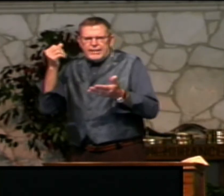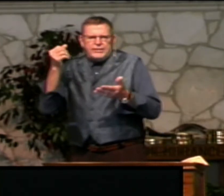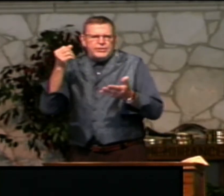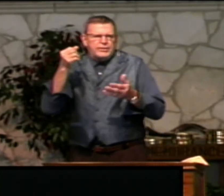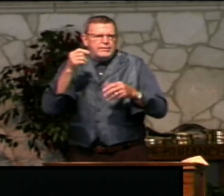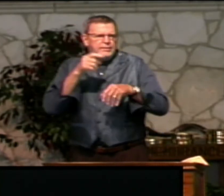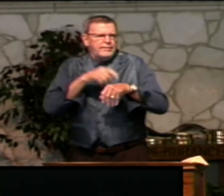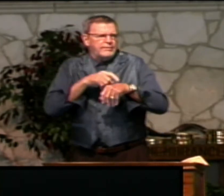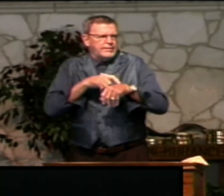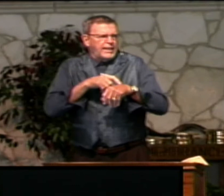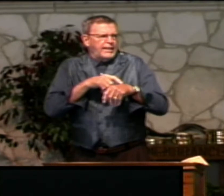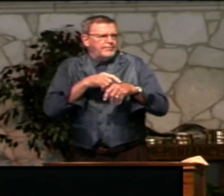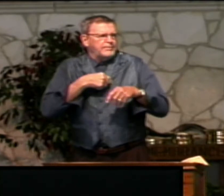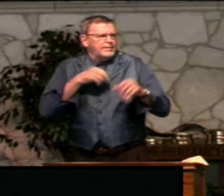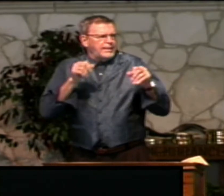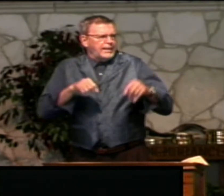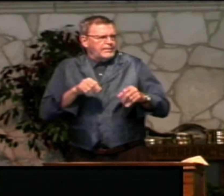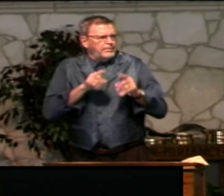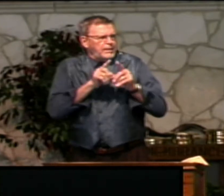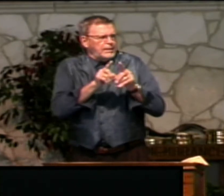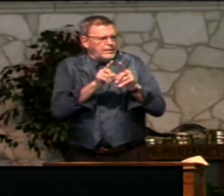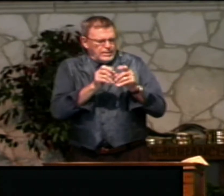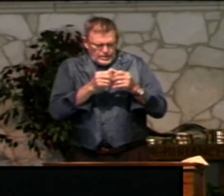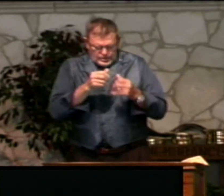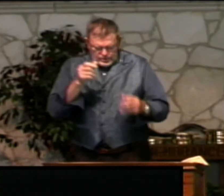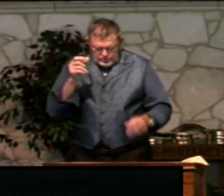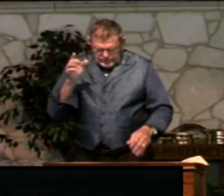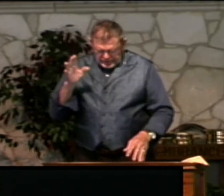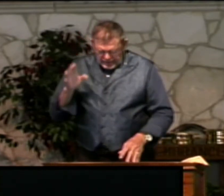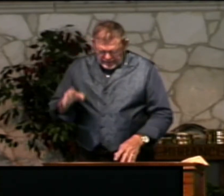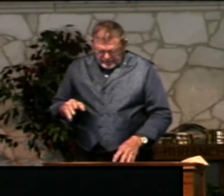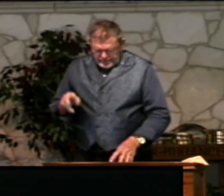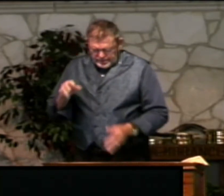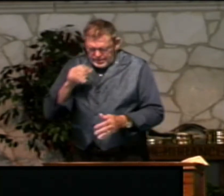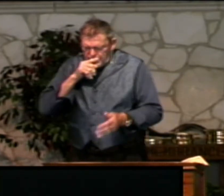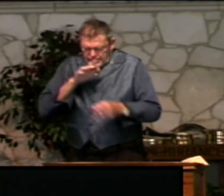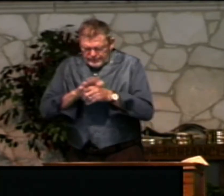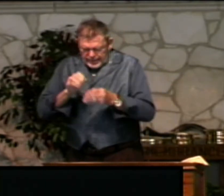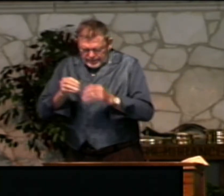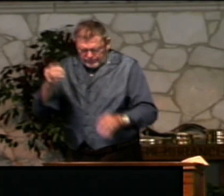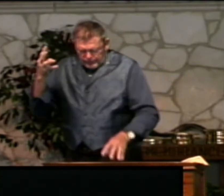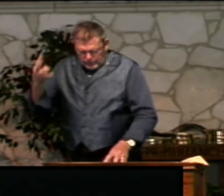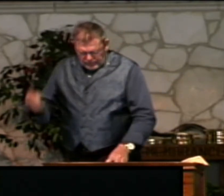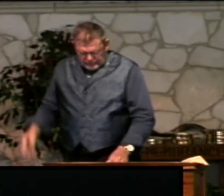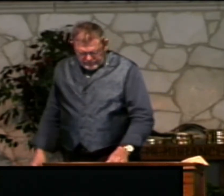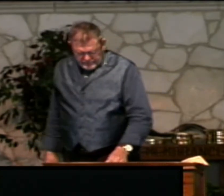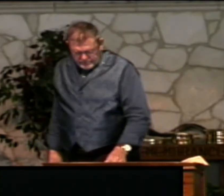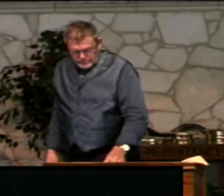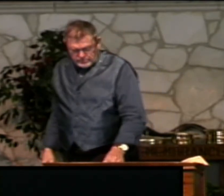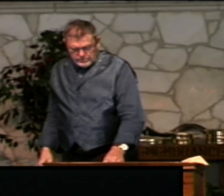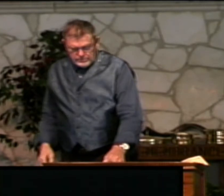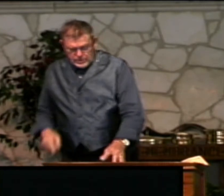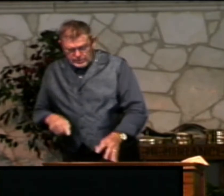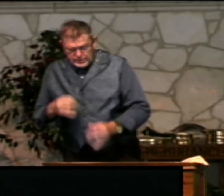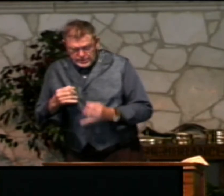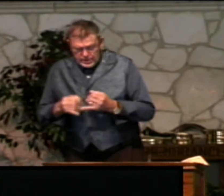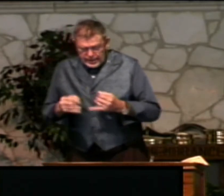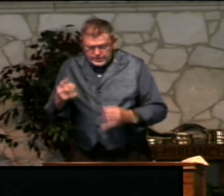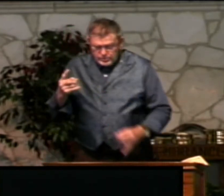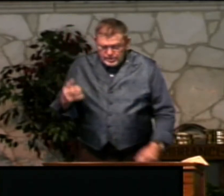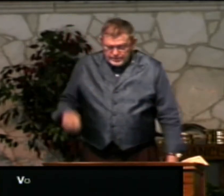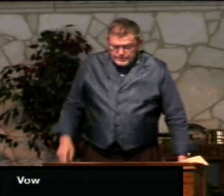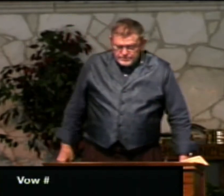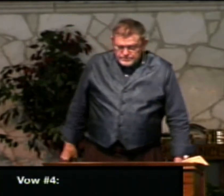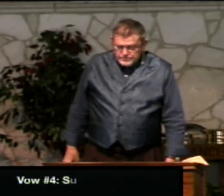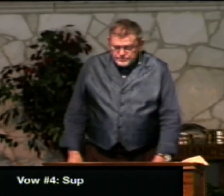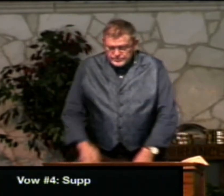take advantage of the time that I can be with God. Vow number four. Oh, this is the